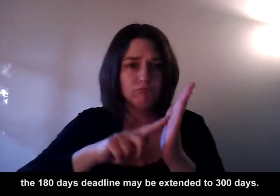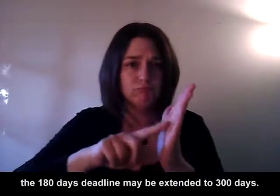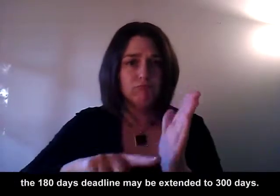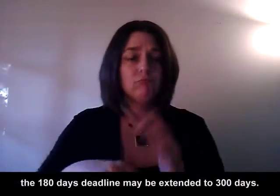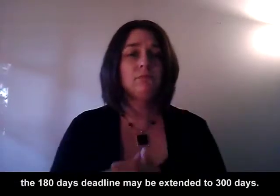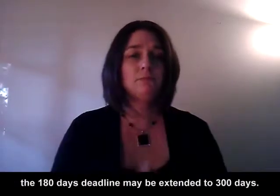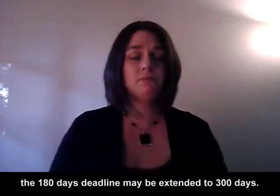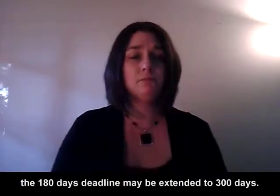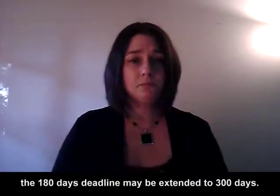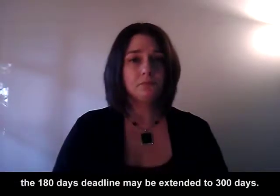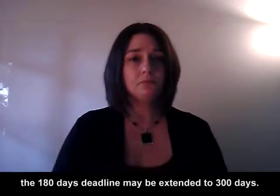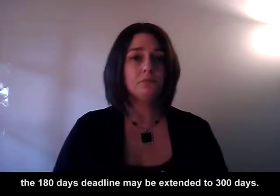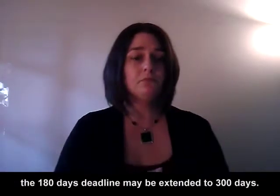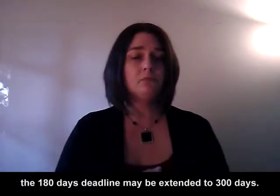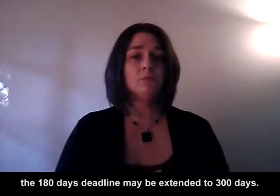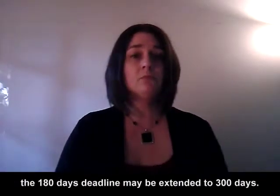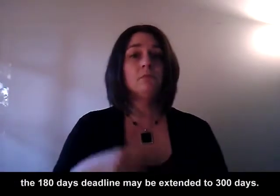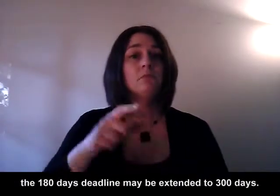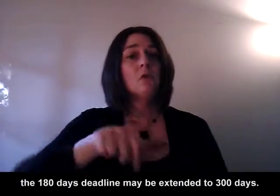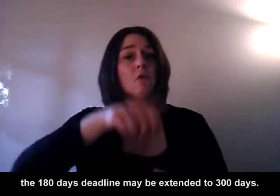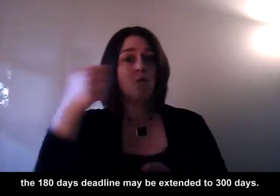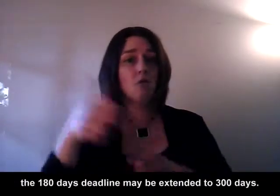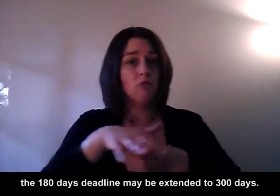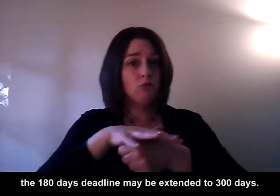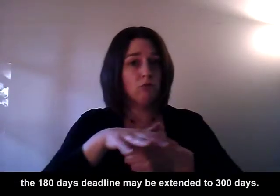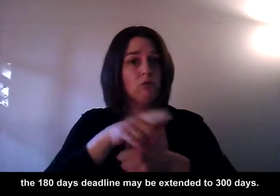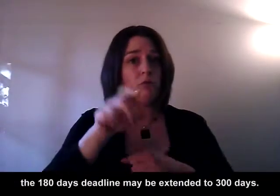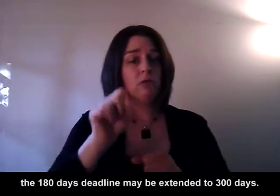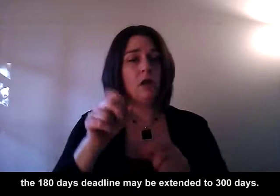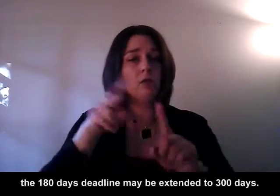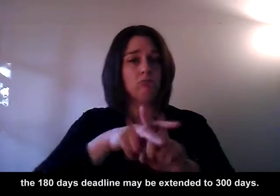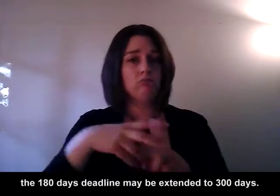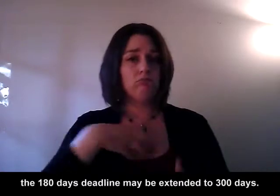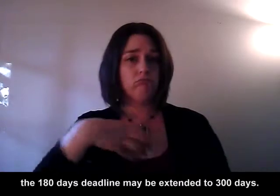180-day deadline may be extended to 300 days.